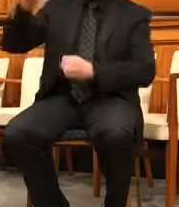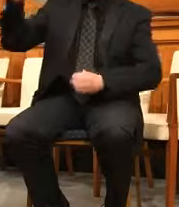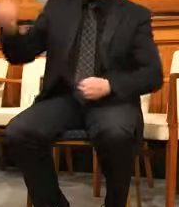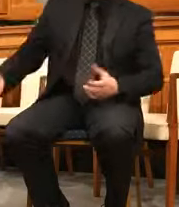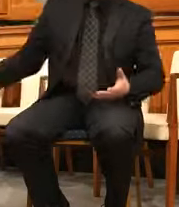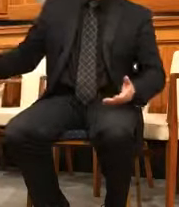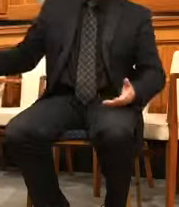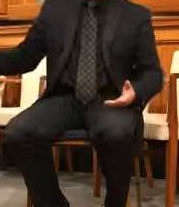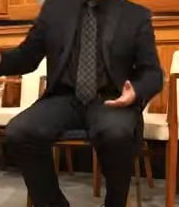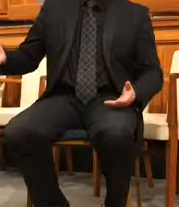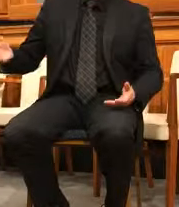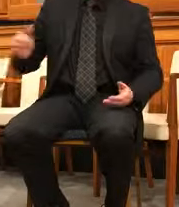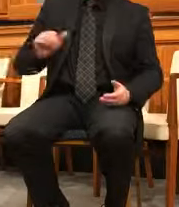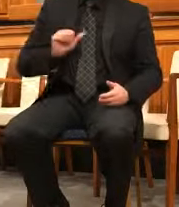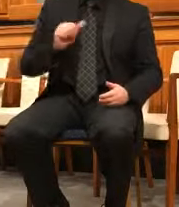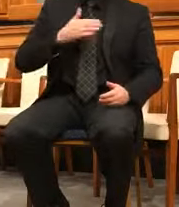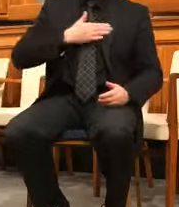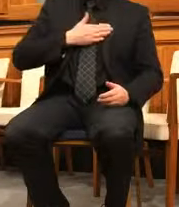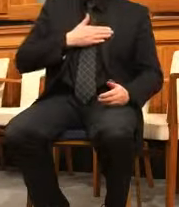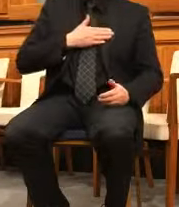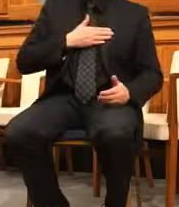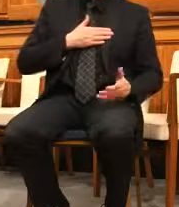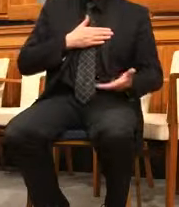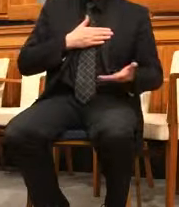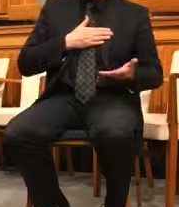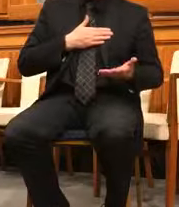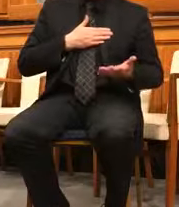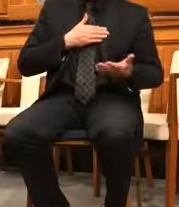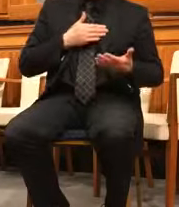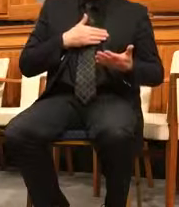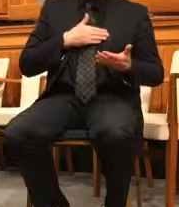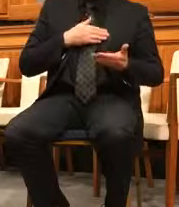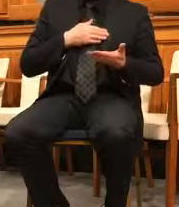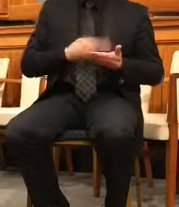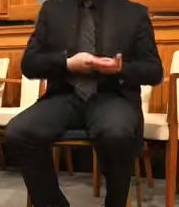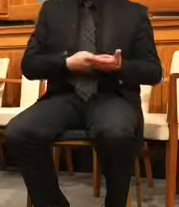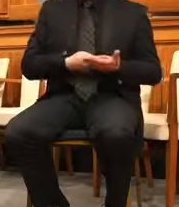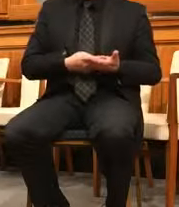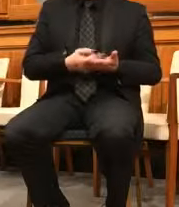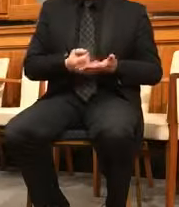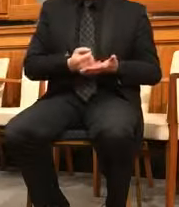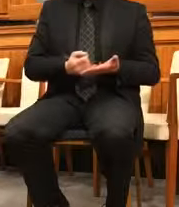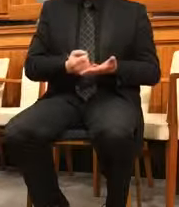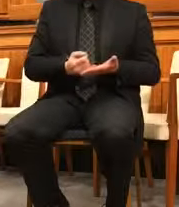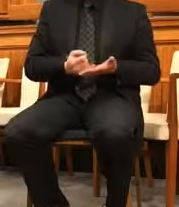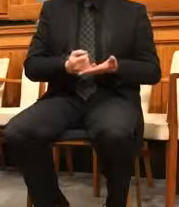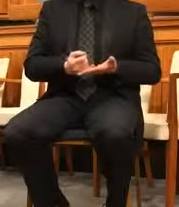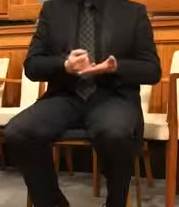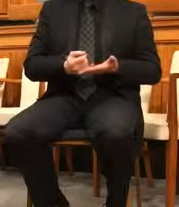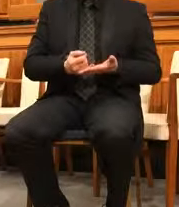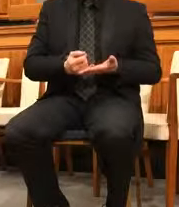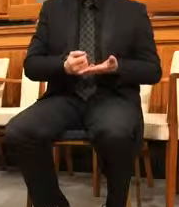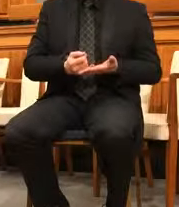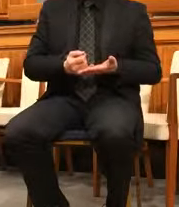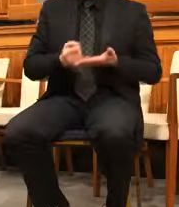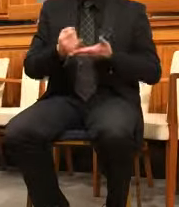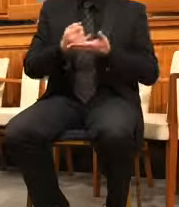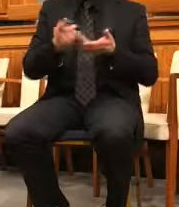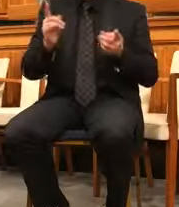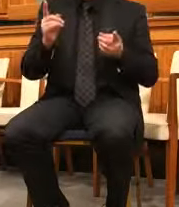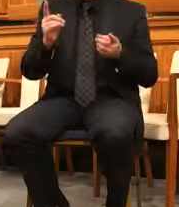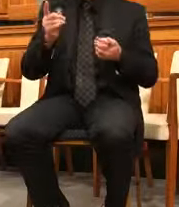Our hearts are fallen and sinful. It's not just the things we do and say. We are